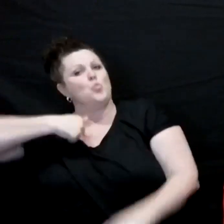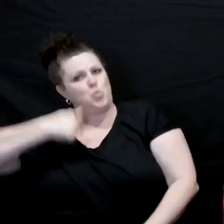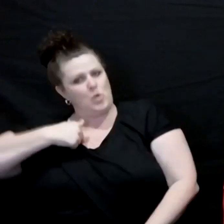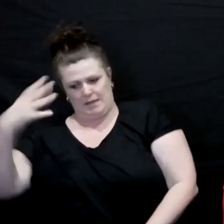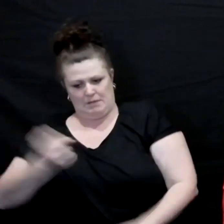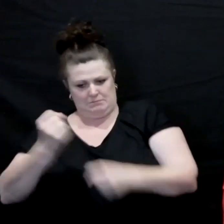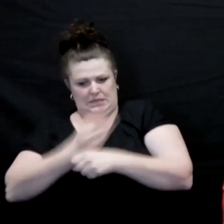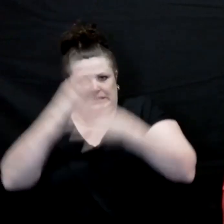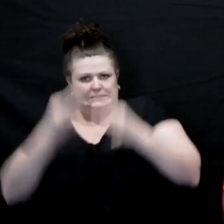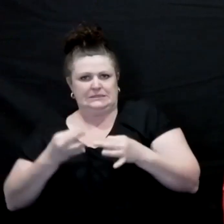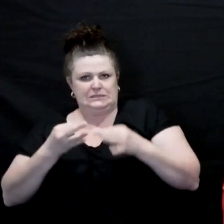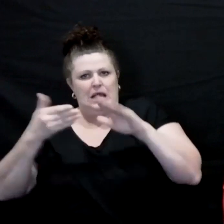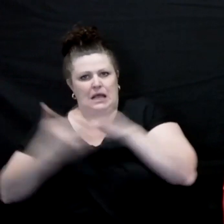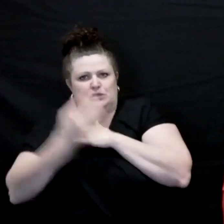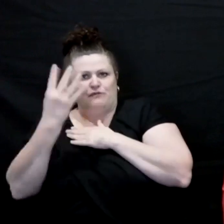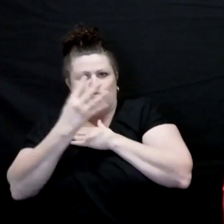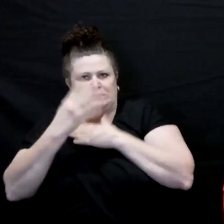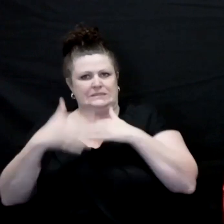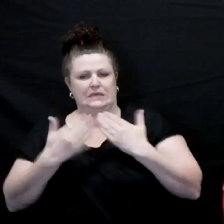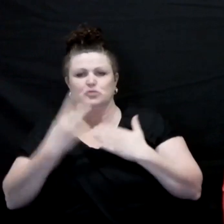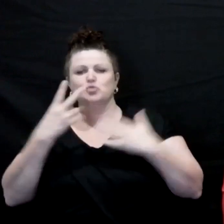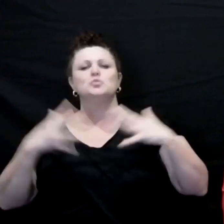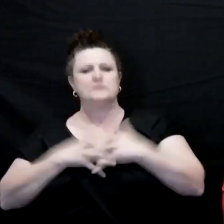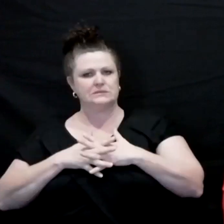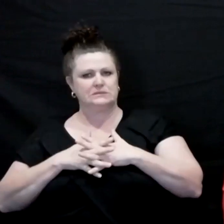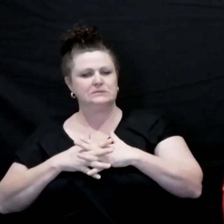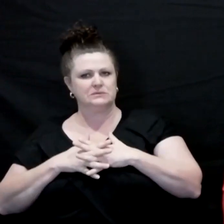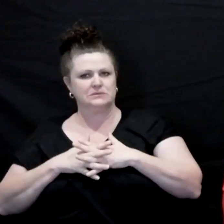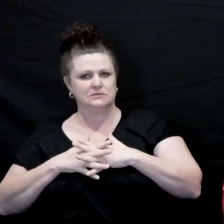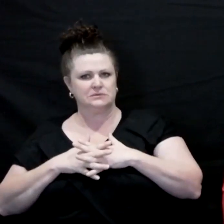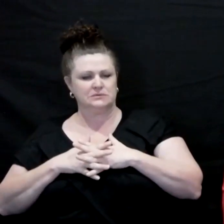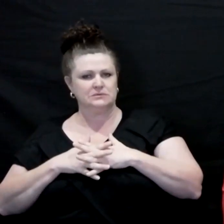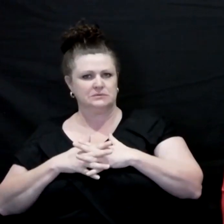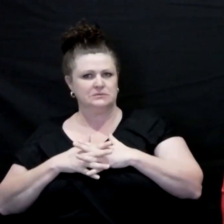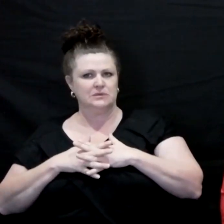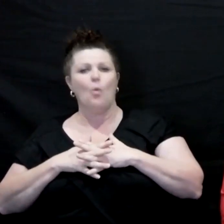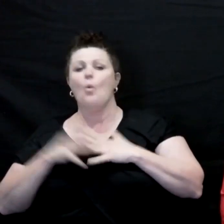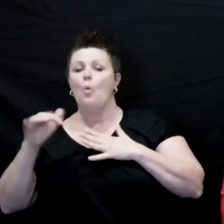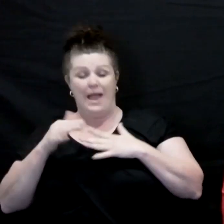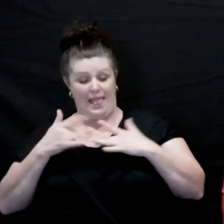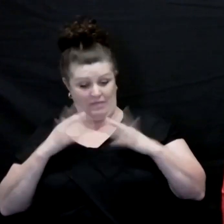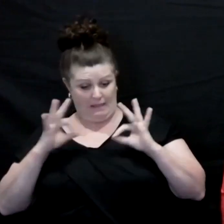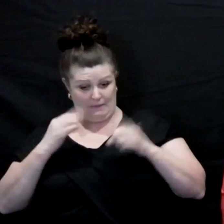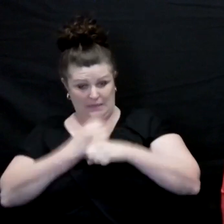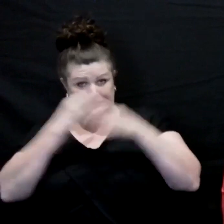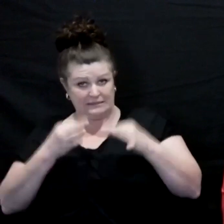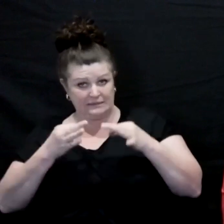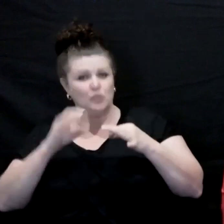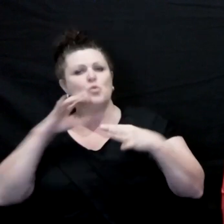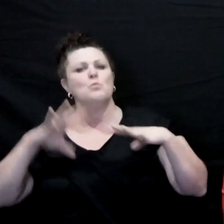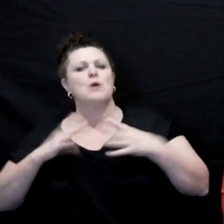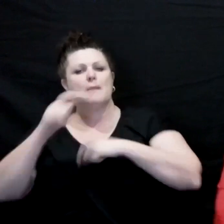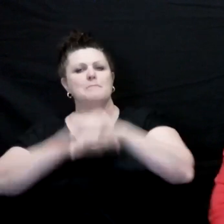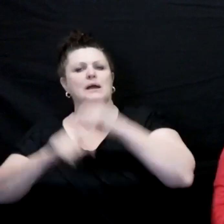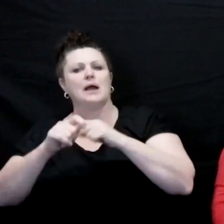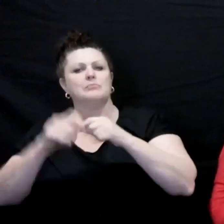make a decision before it becomes an automatic internal review. That really doesn't have a